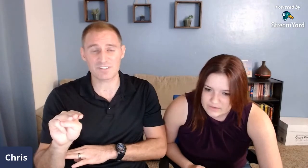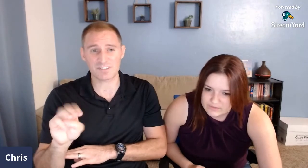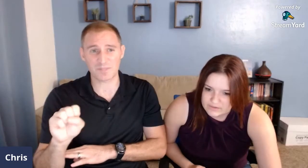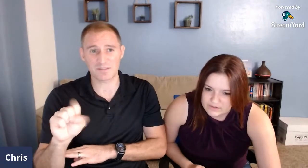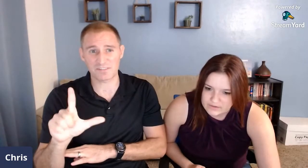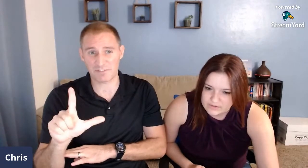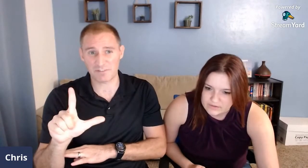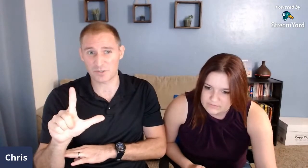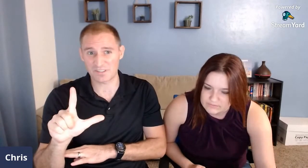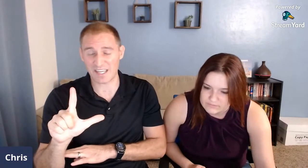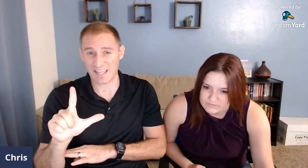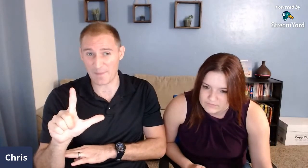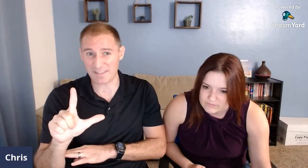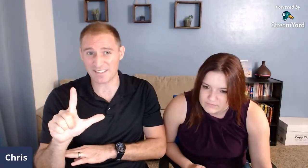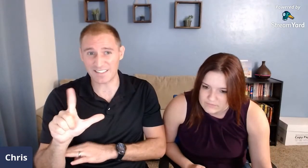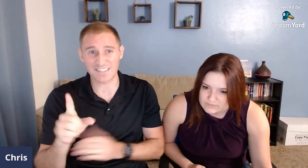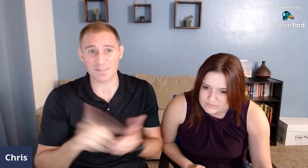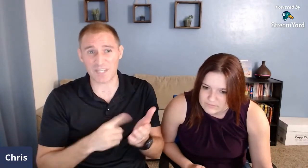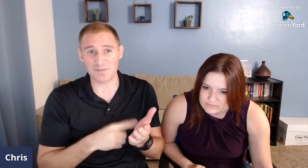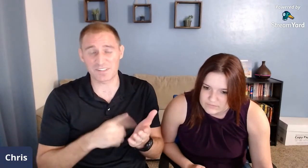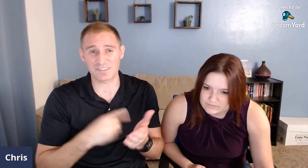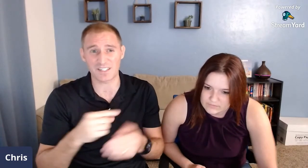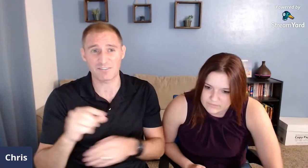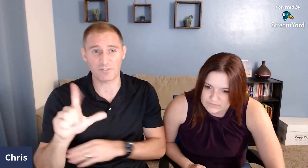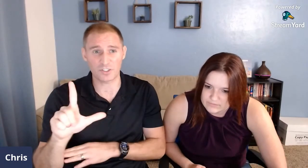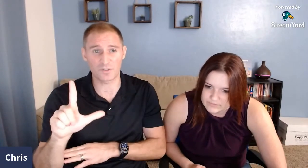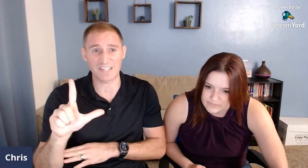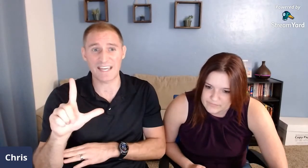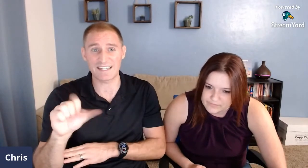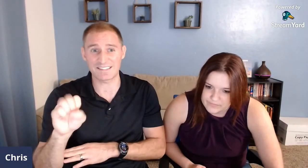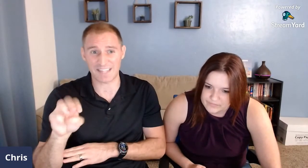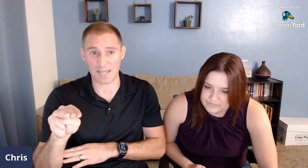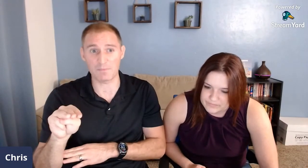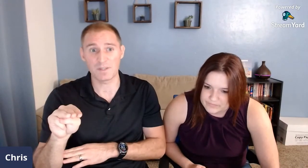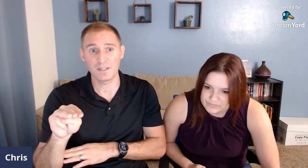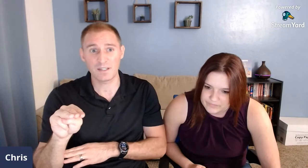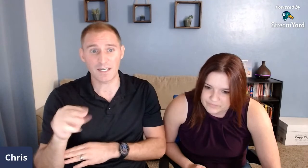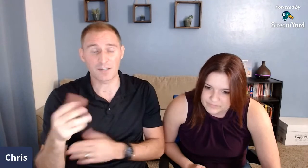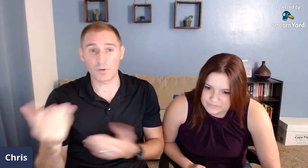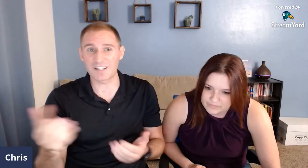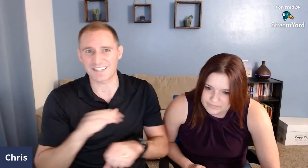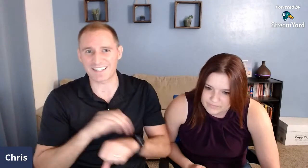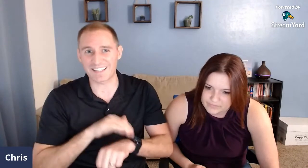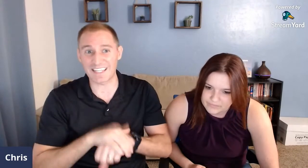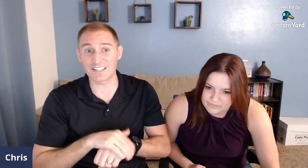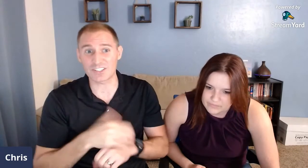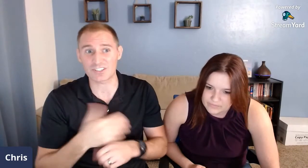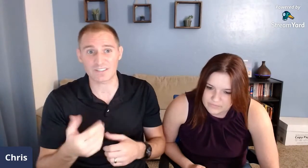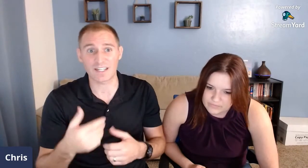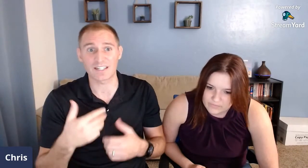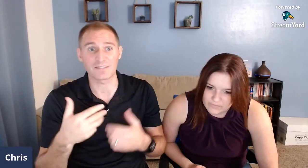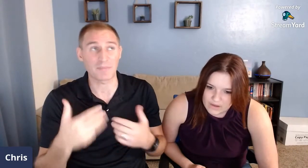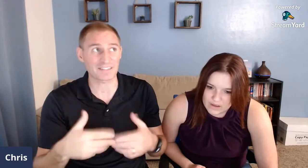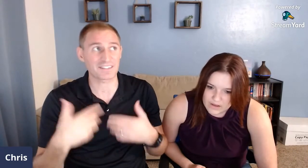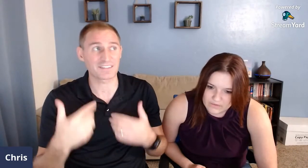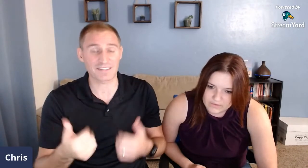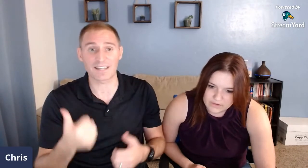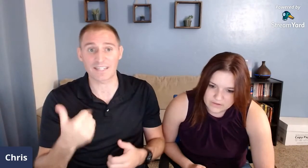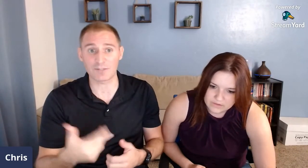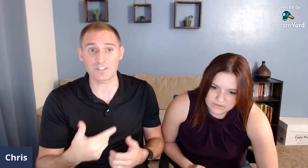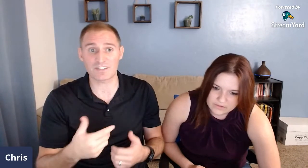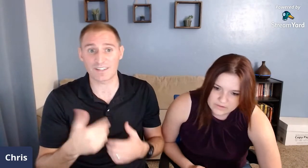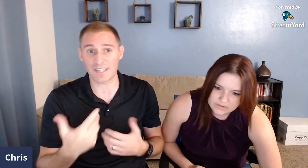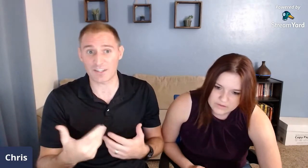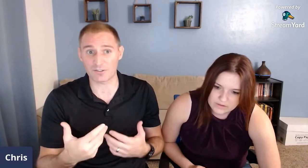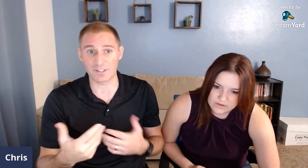Sign Language, sometimes it's referred to as MSL and sometimes it's referred to as LSM. One is like the English Mexican